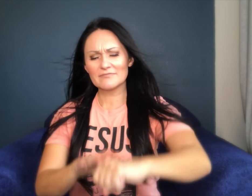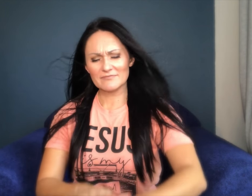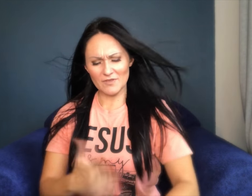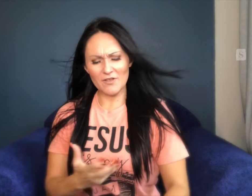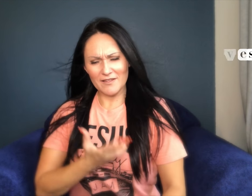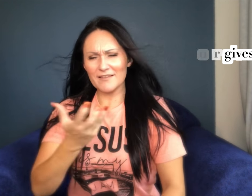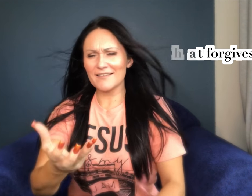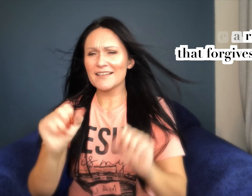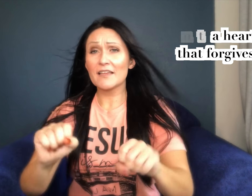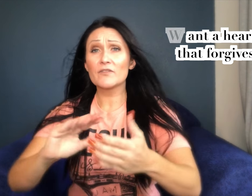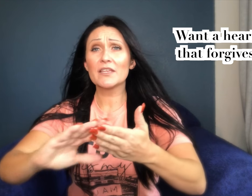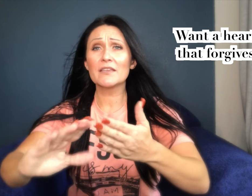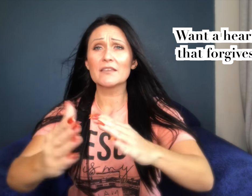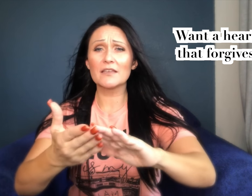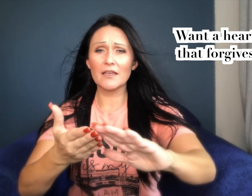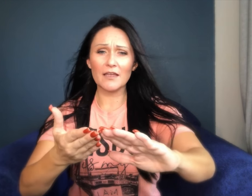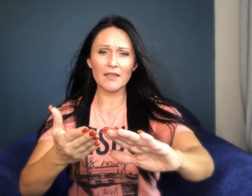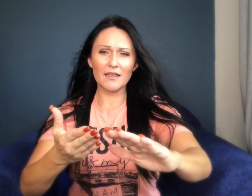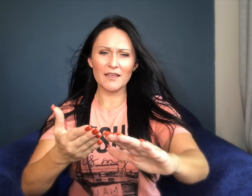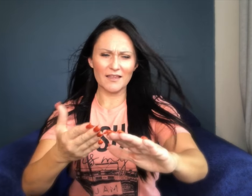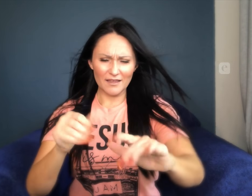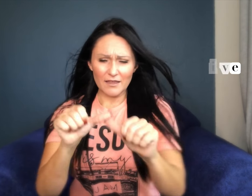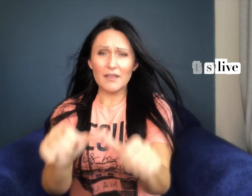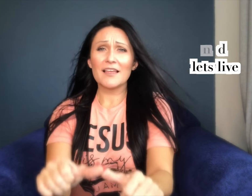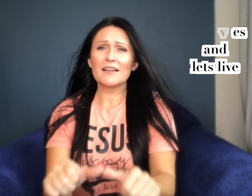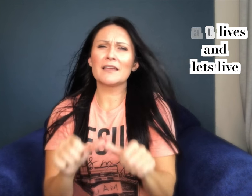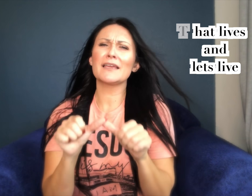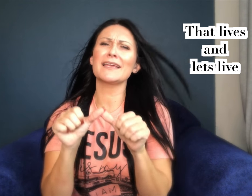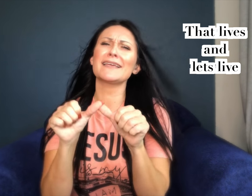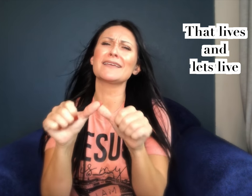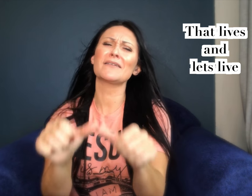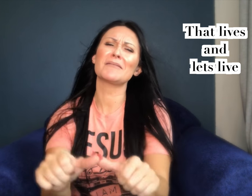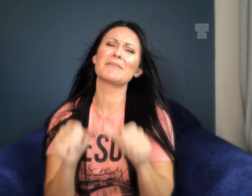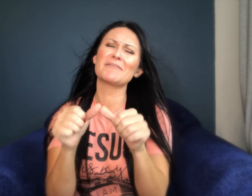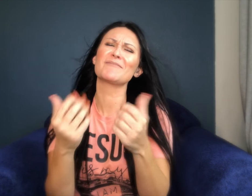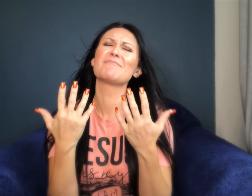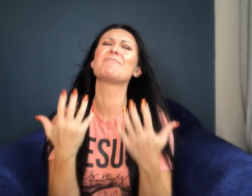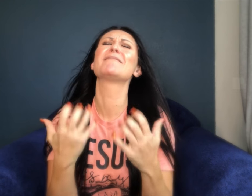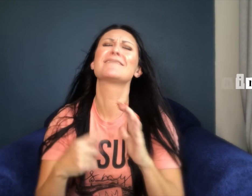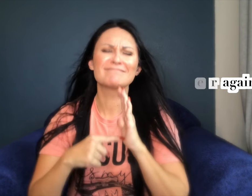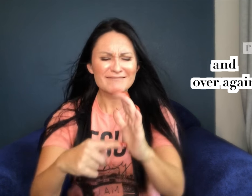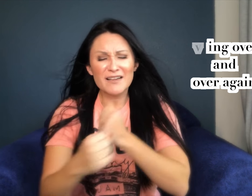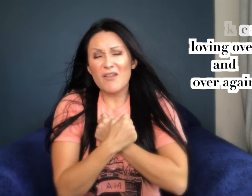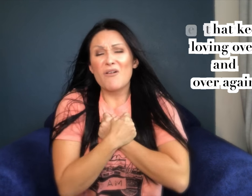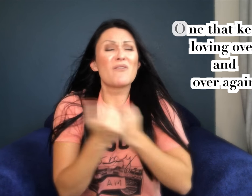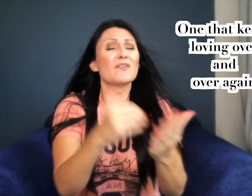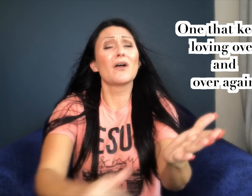grudge. Want a heart that forgives, that lives and lets live, one that keeps